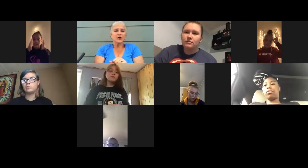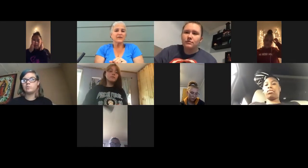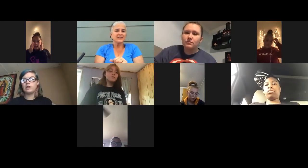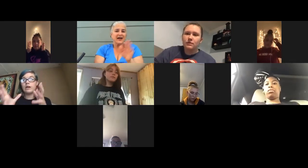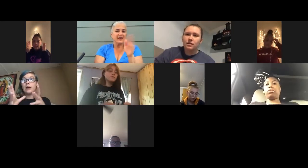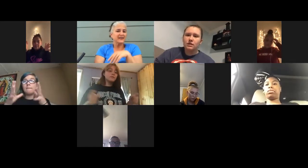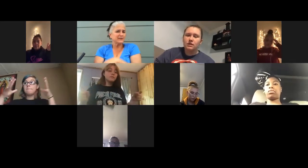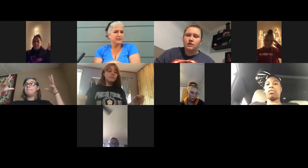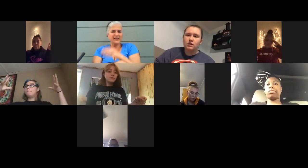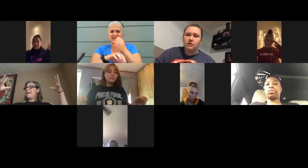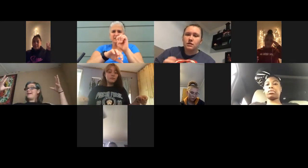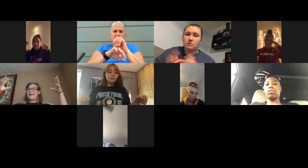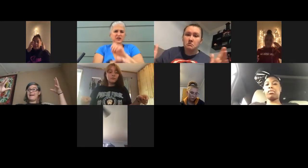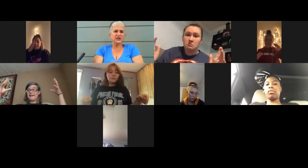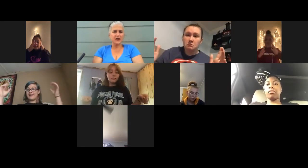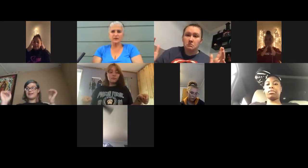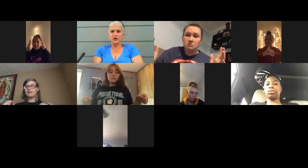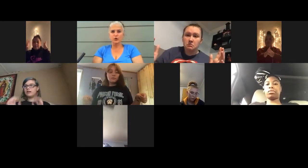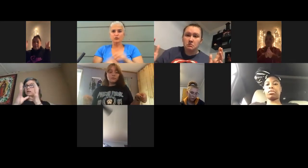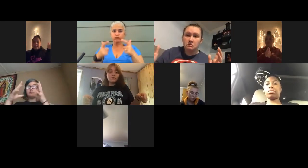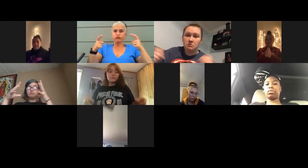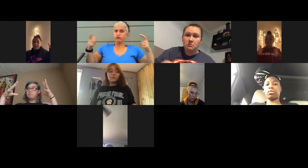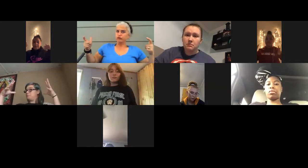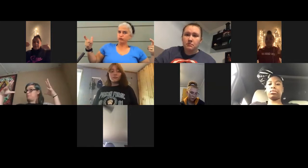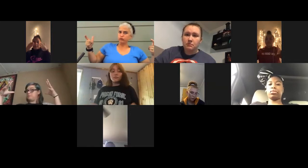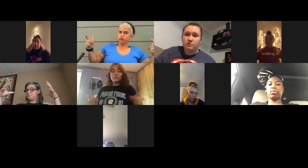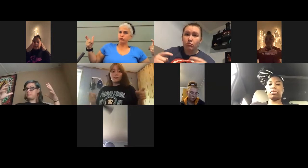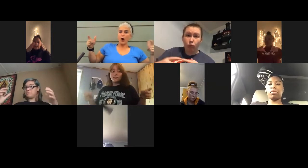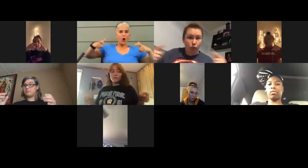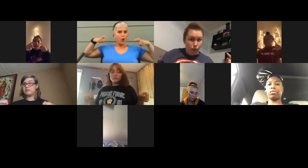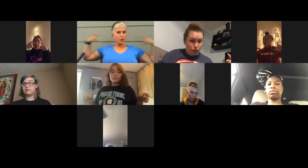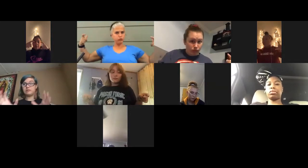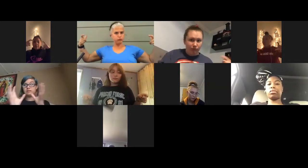Big girl. That engagement ring she got was huge.